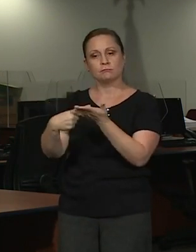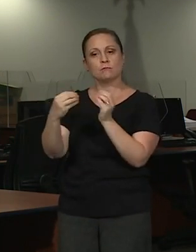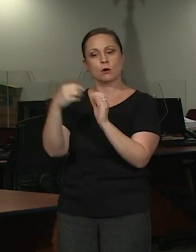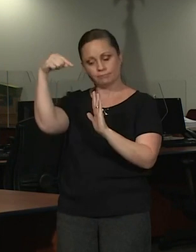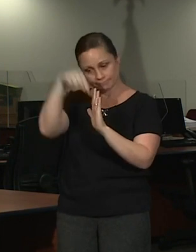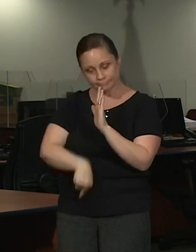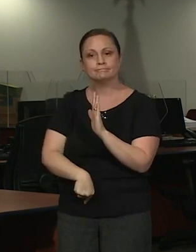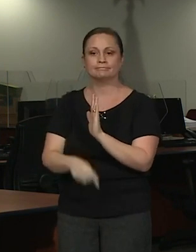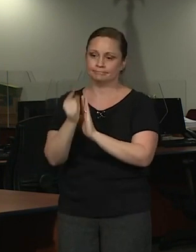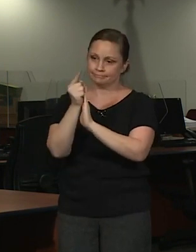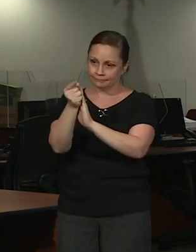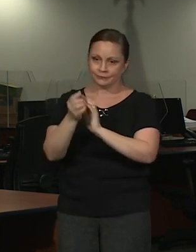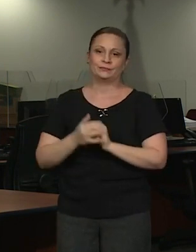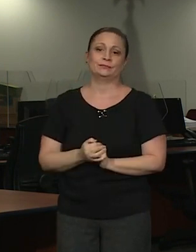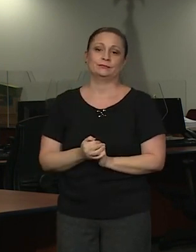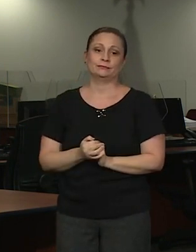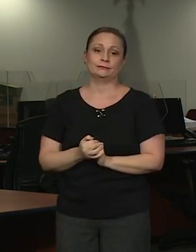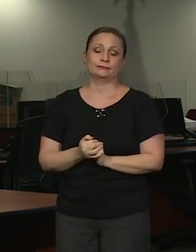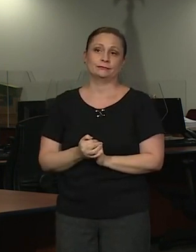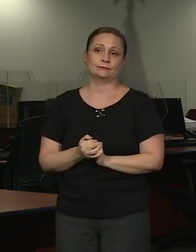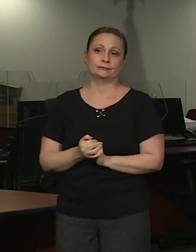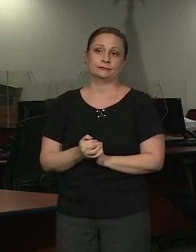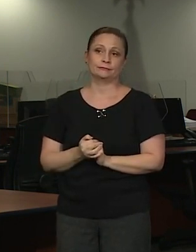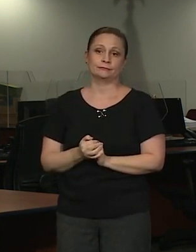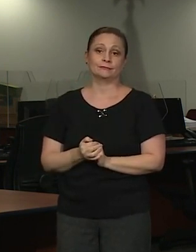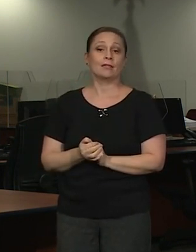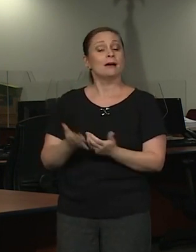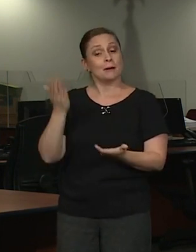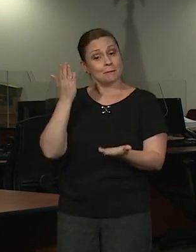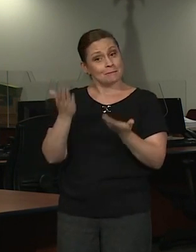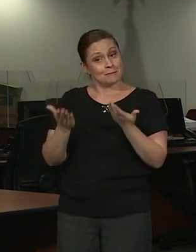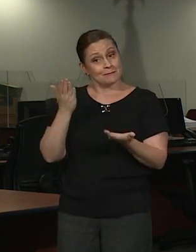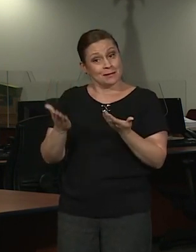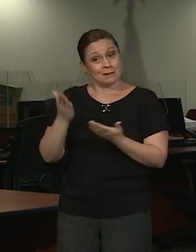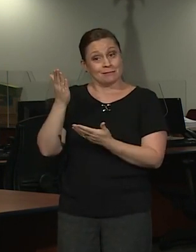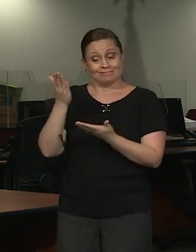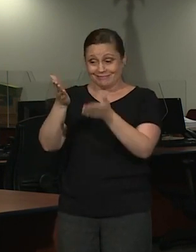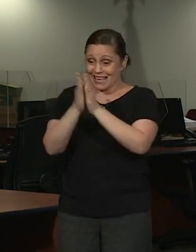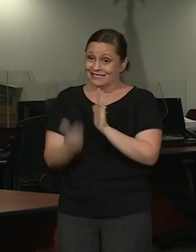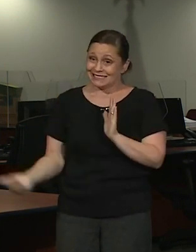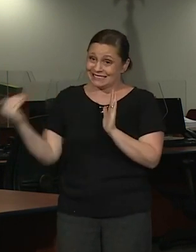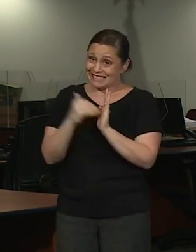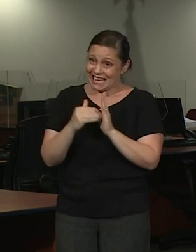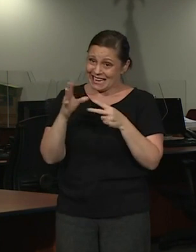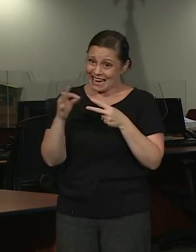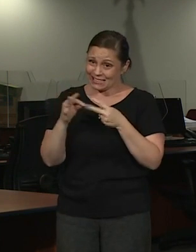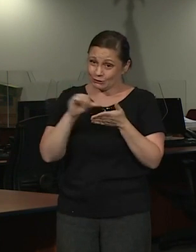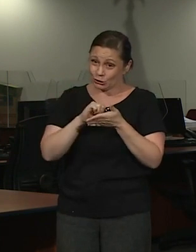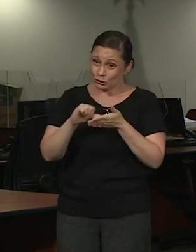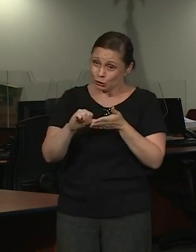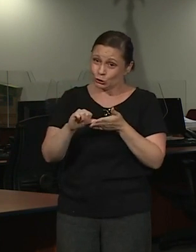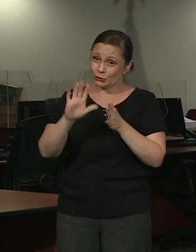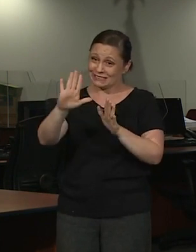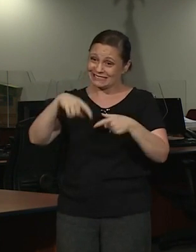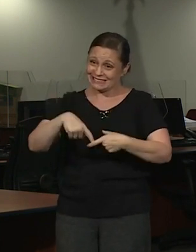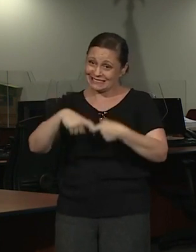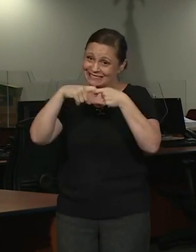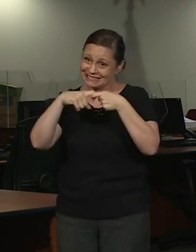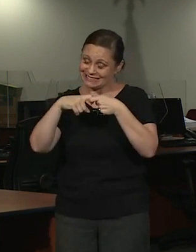may have to require elective surgeries to be postponed again. Restaurants.